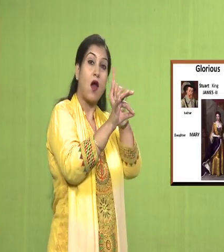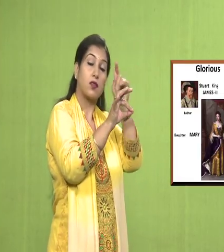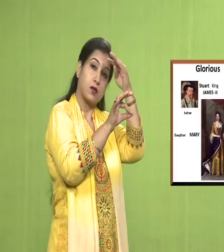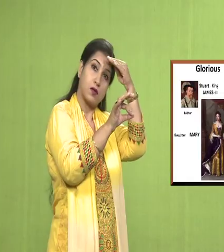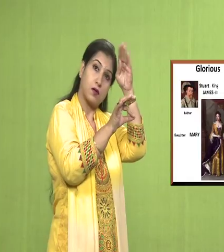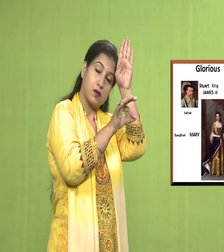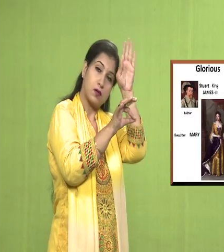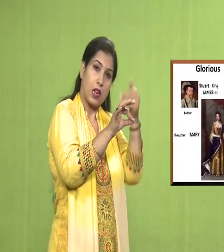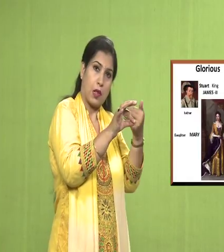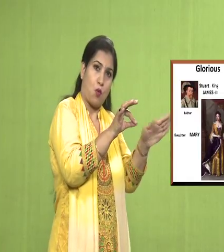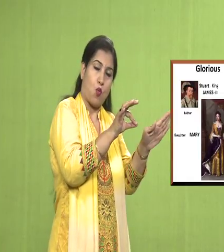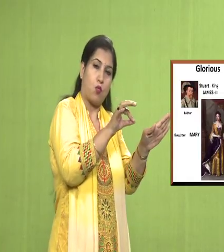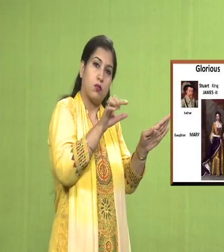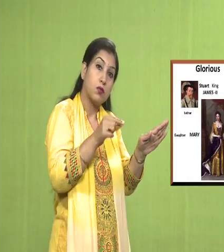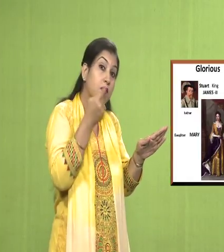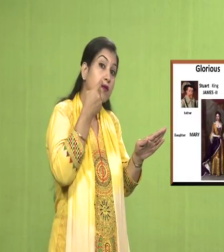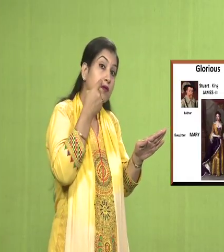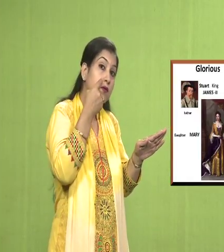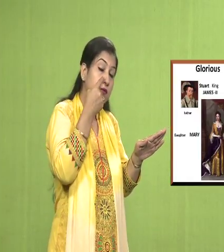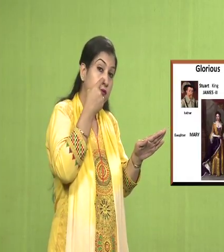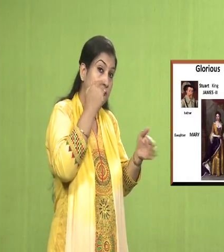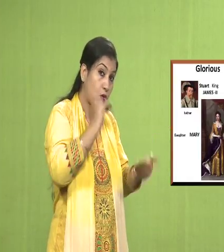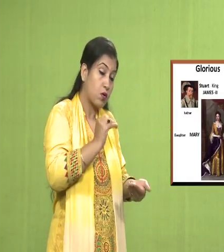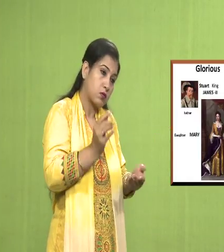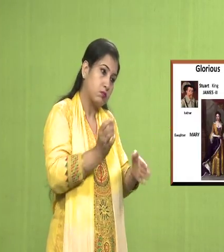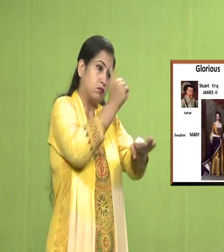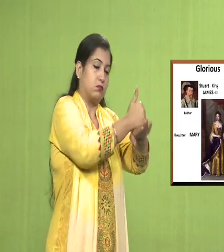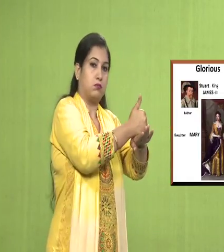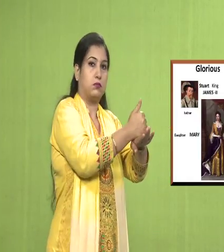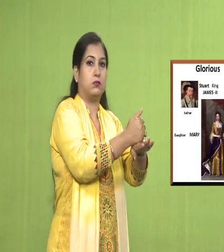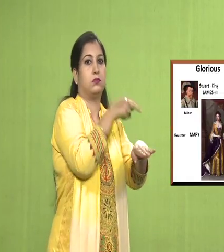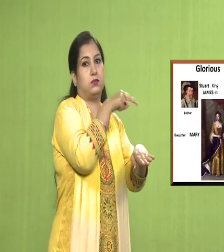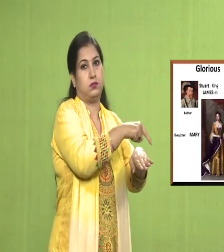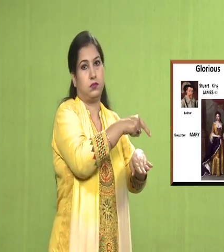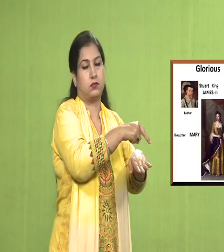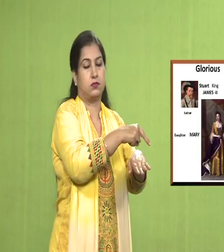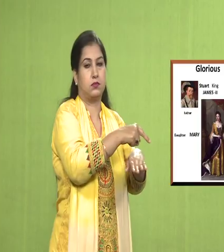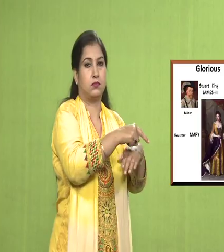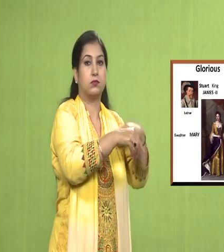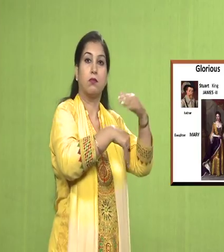and removed James II from the throne.